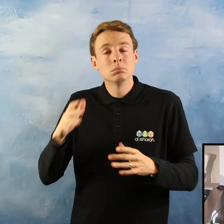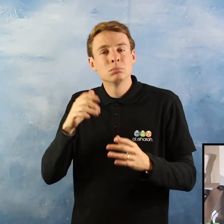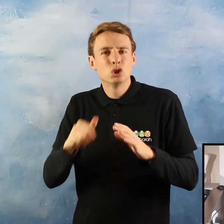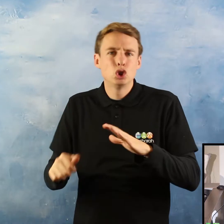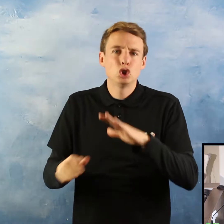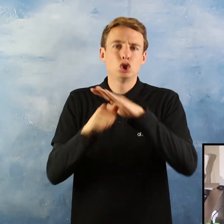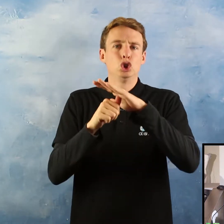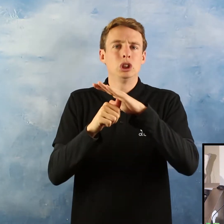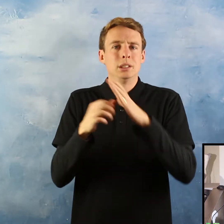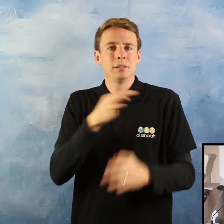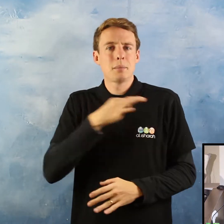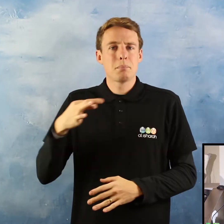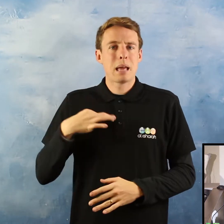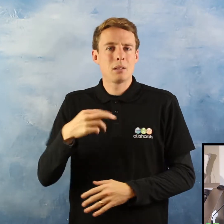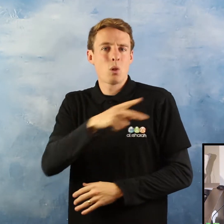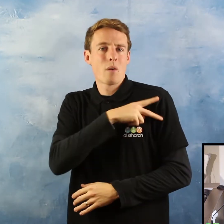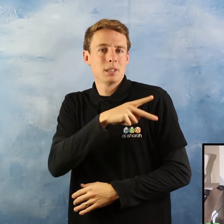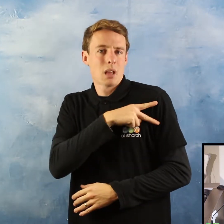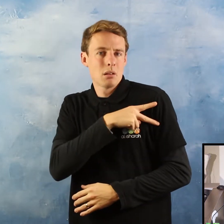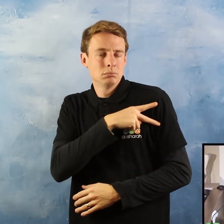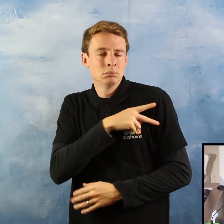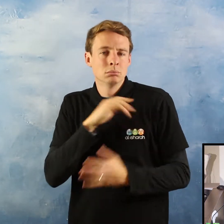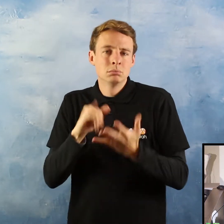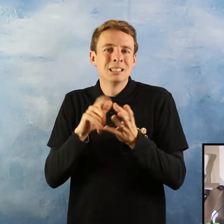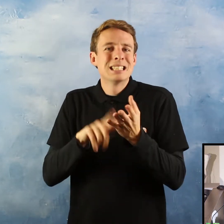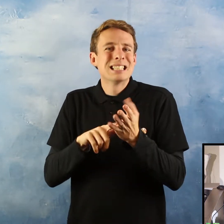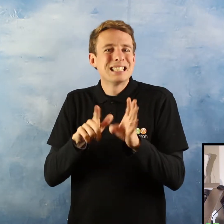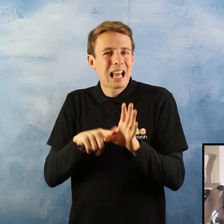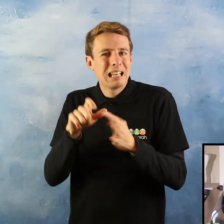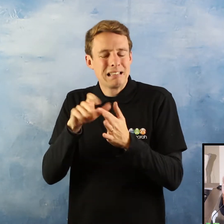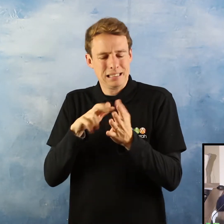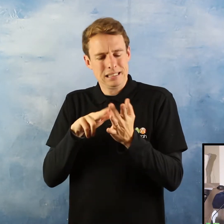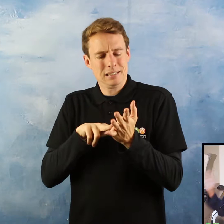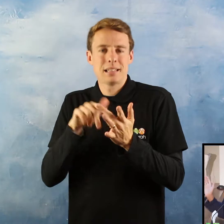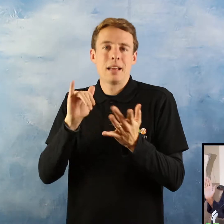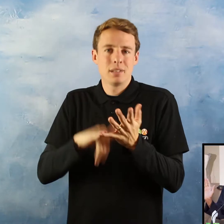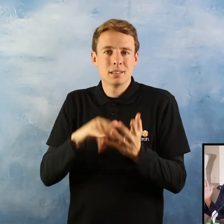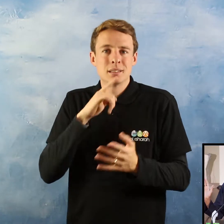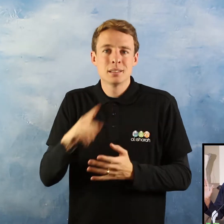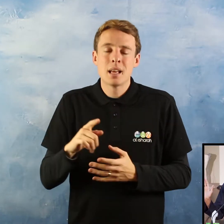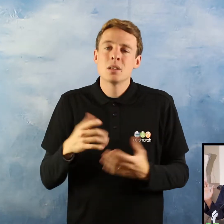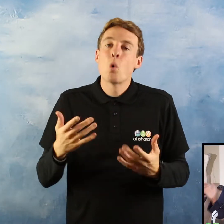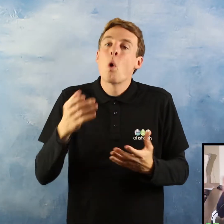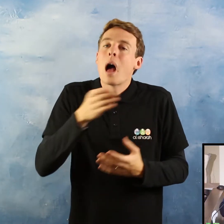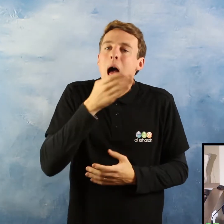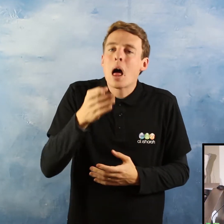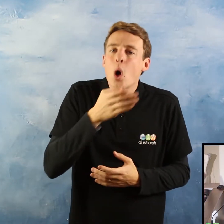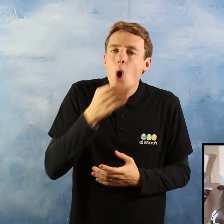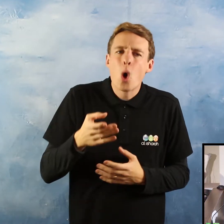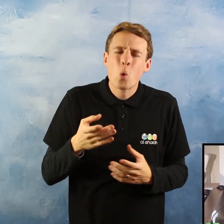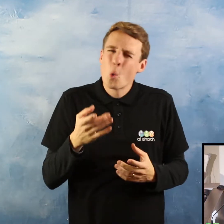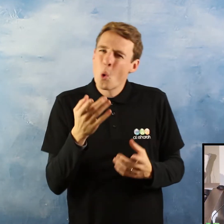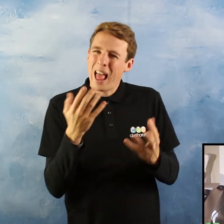said, there is no safe level of alcohol consumption. There is no safe level.